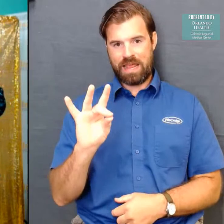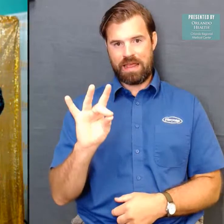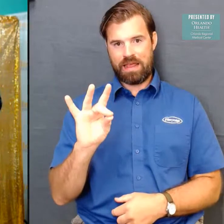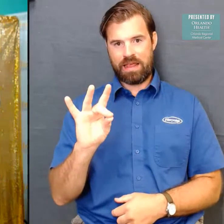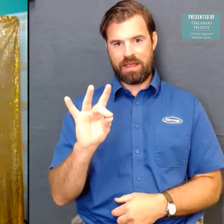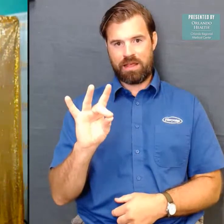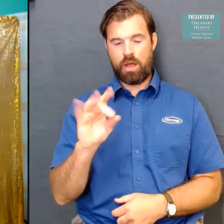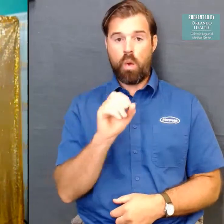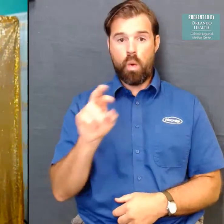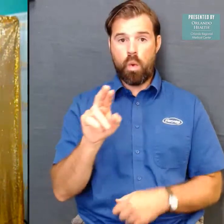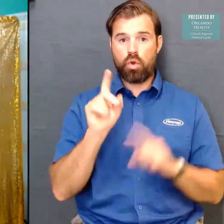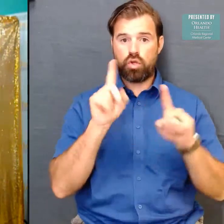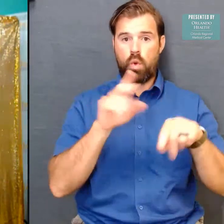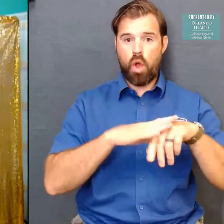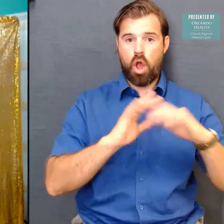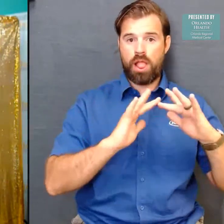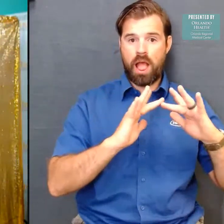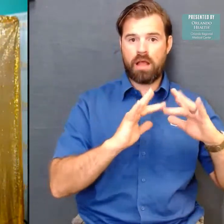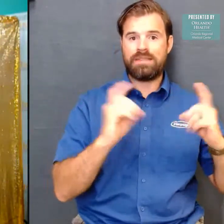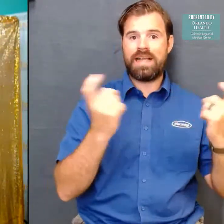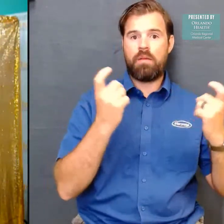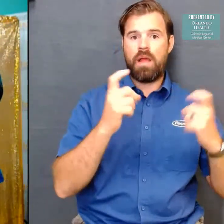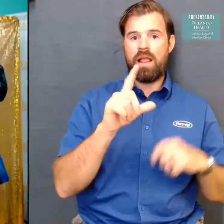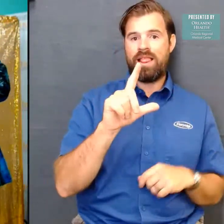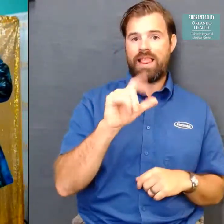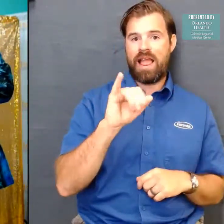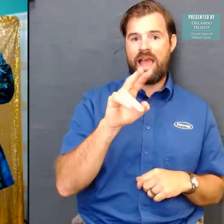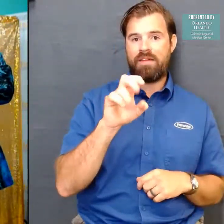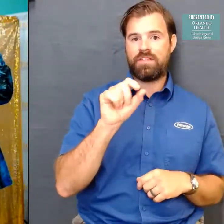76278 or go online to